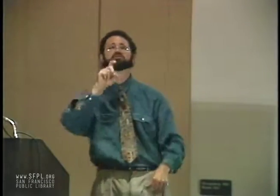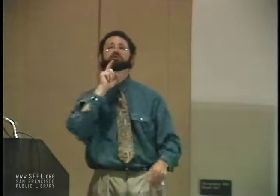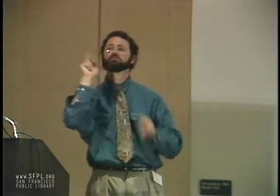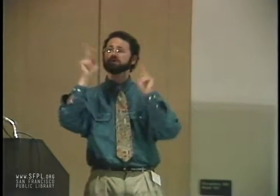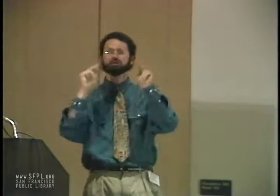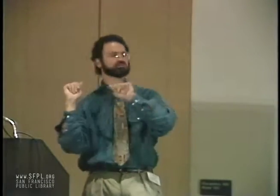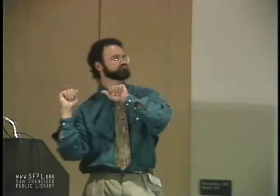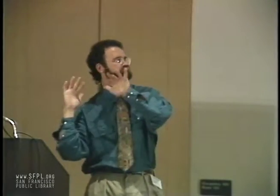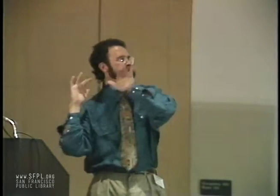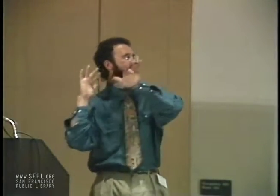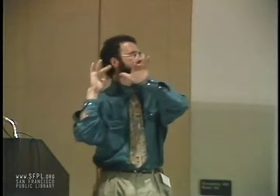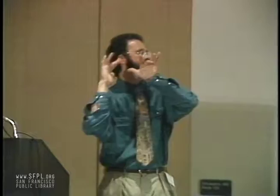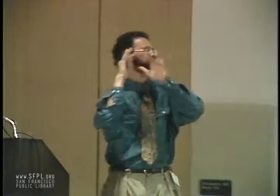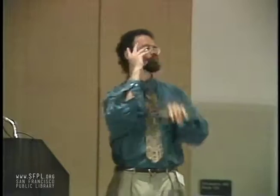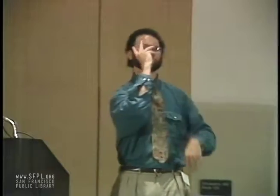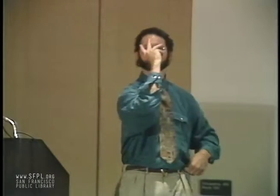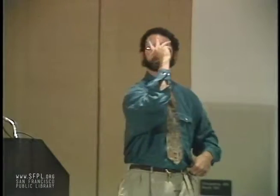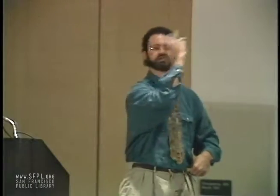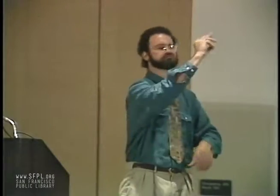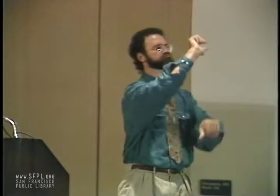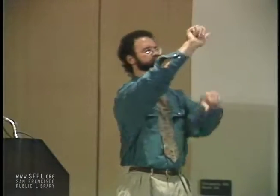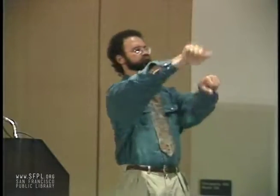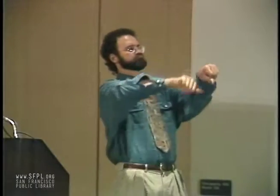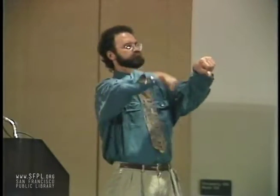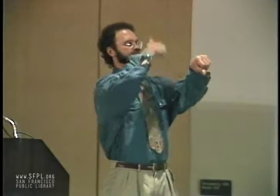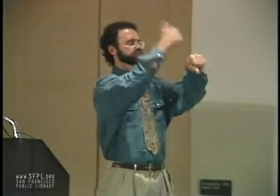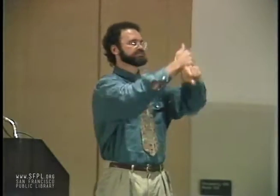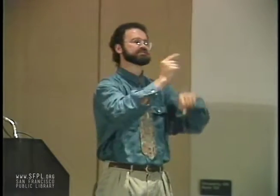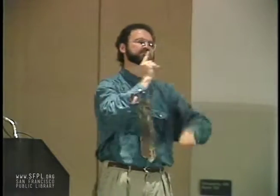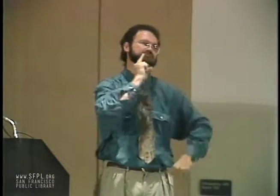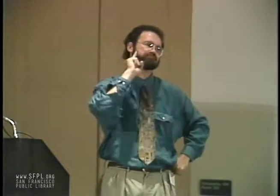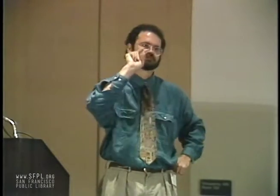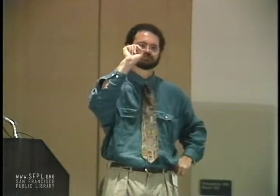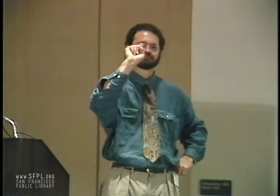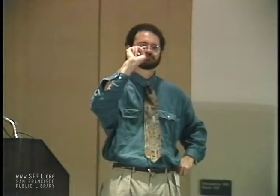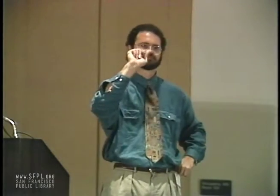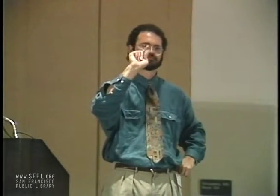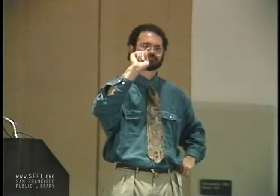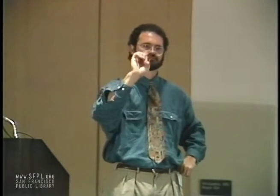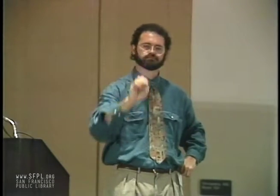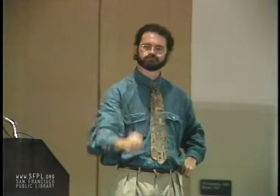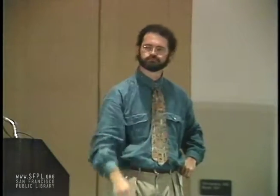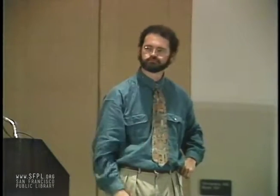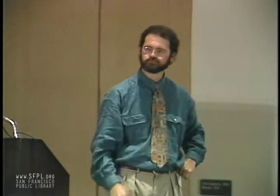And he made a proposal that all the deaf people travel west and establish a deaf state.